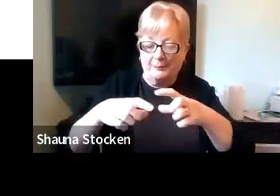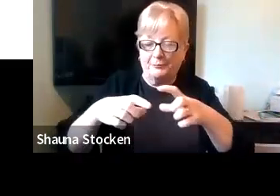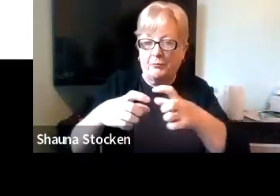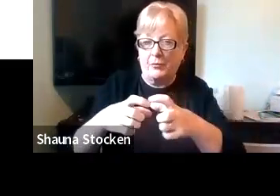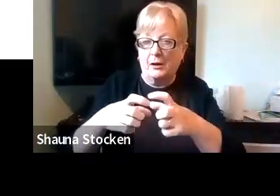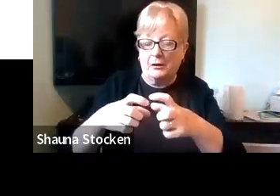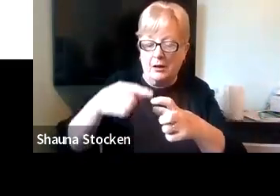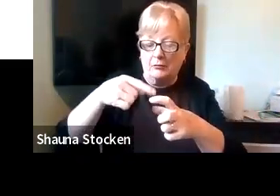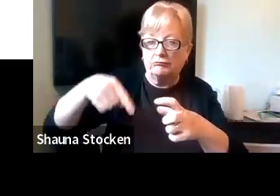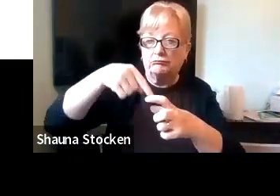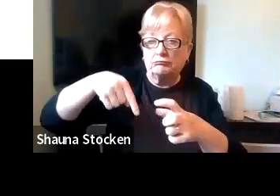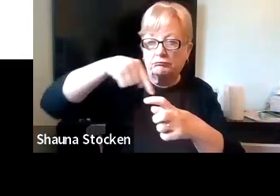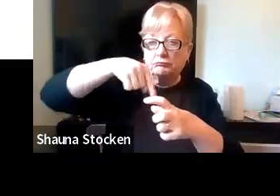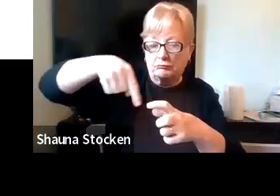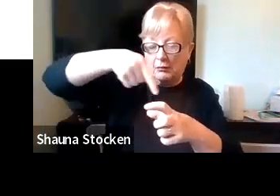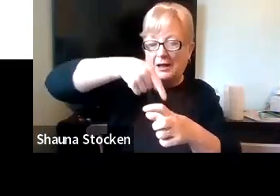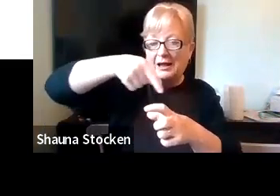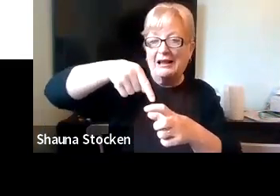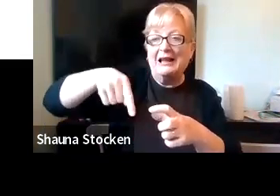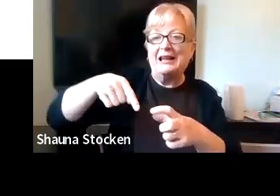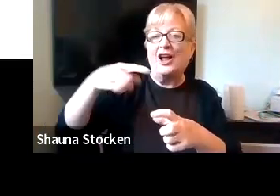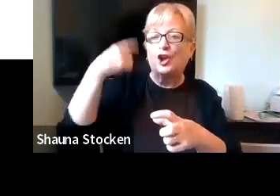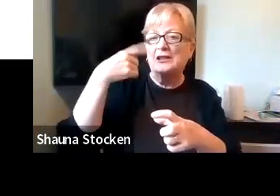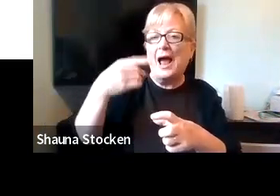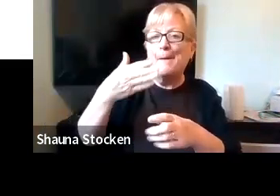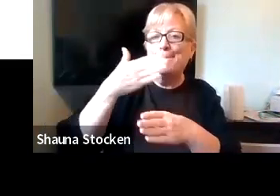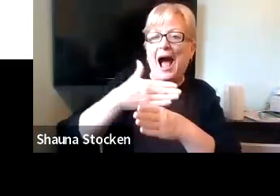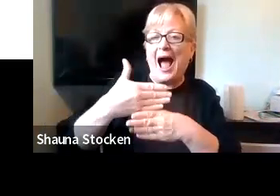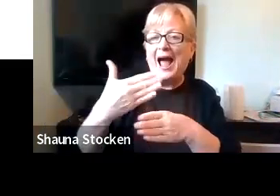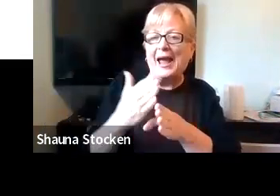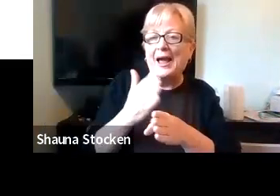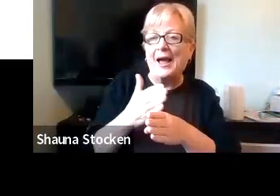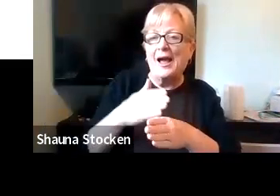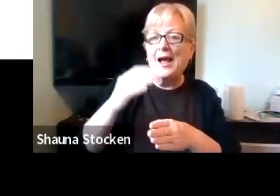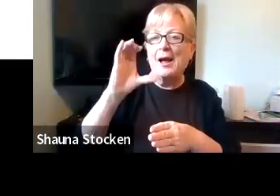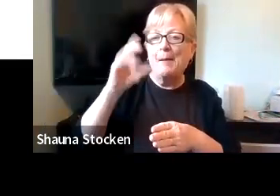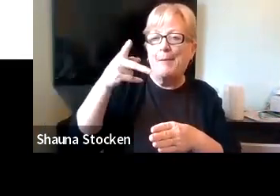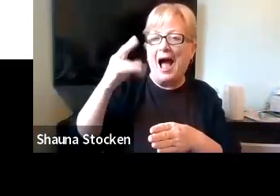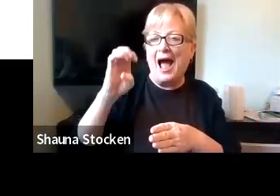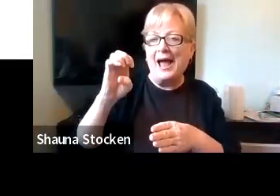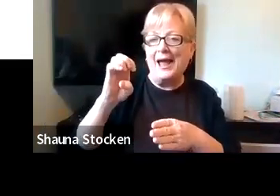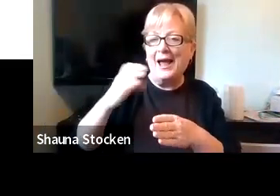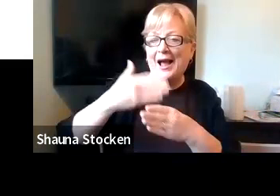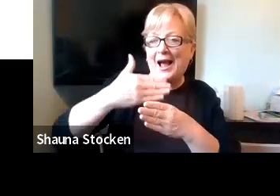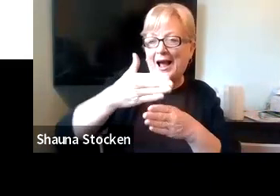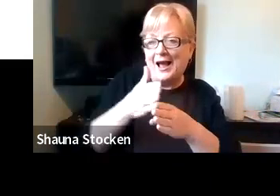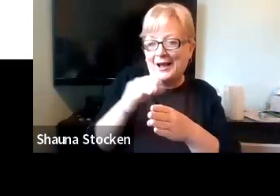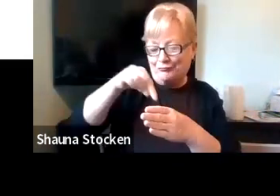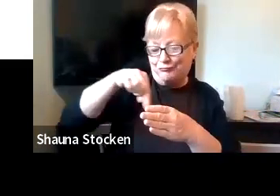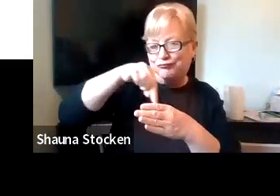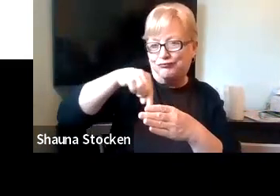and what I would say is like a pie cutout almost for the apple slices, and then